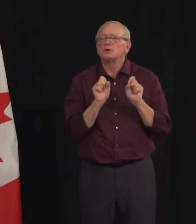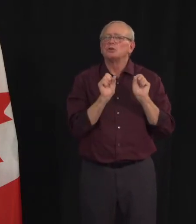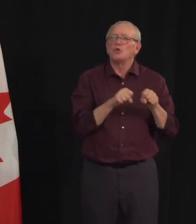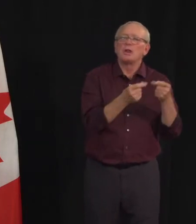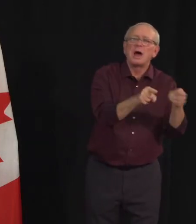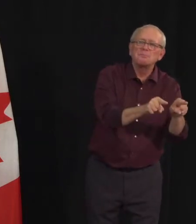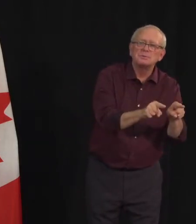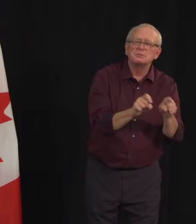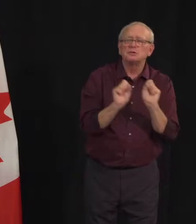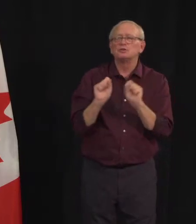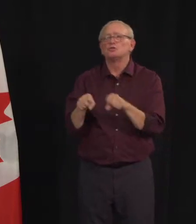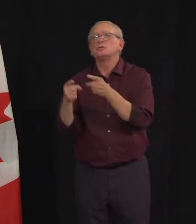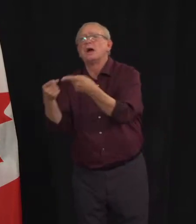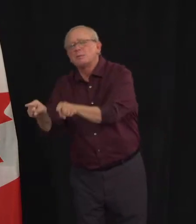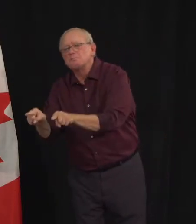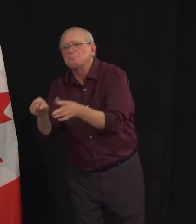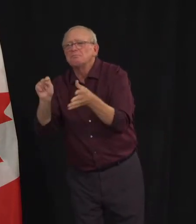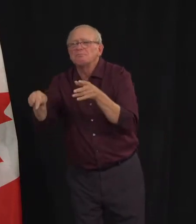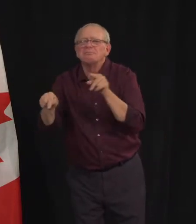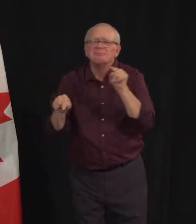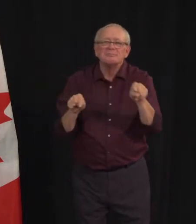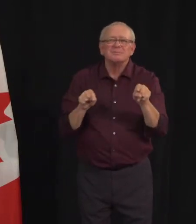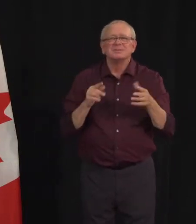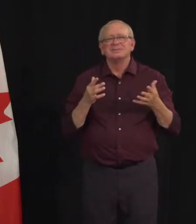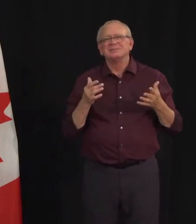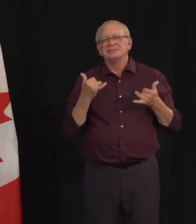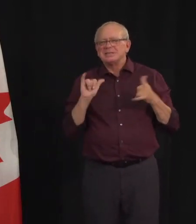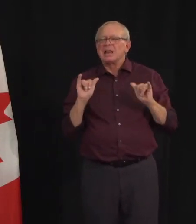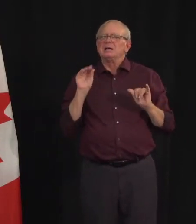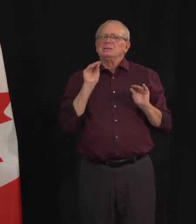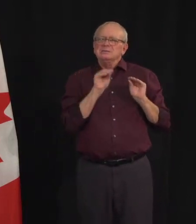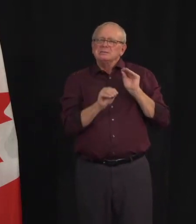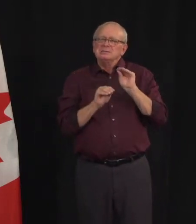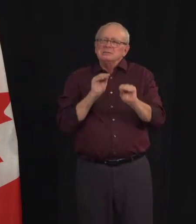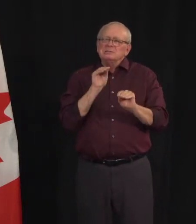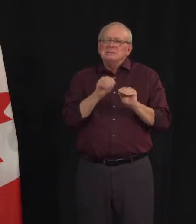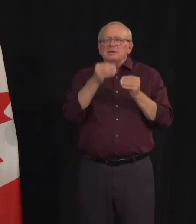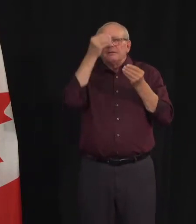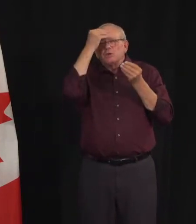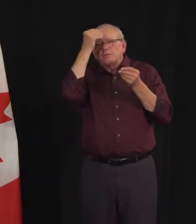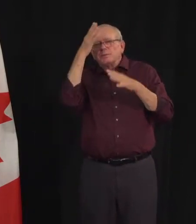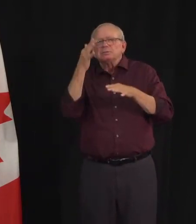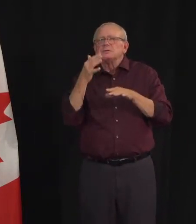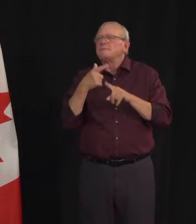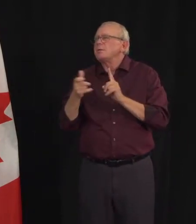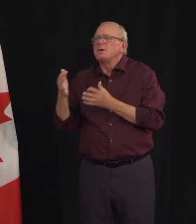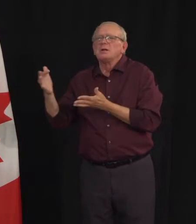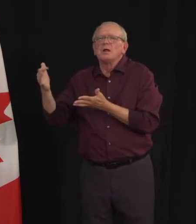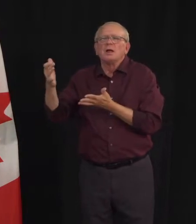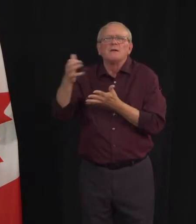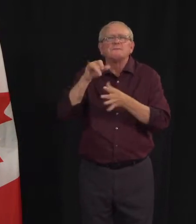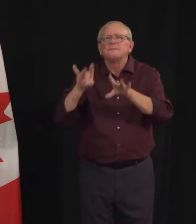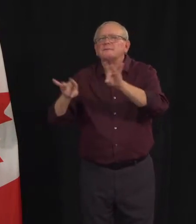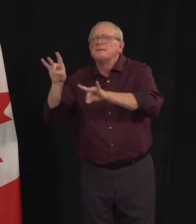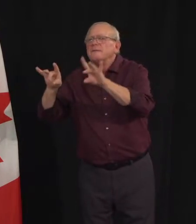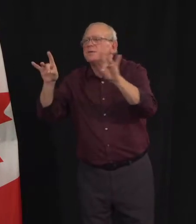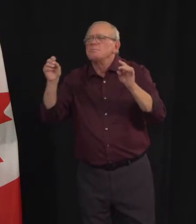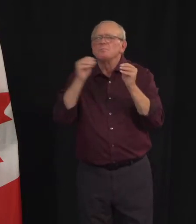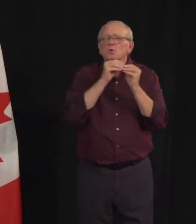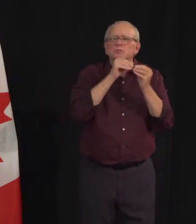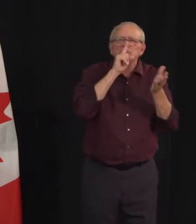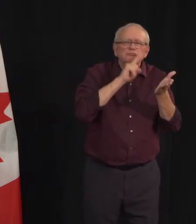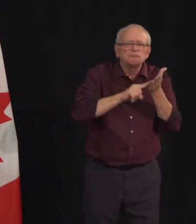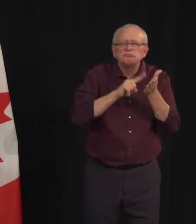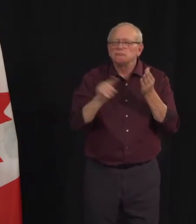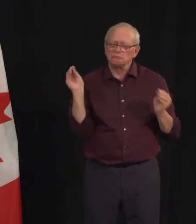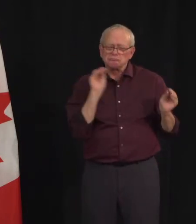so we haven't completed that work yet. We're still looking at that. As you know, the information and evidence around COVID-19